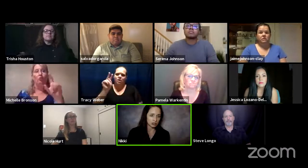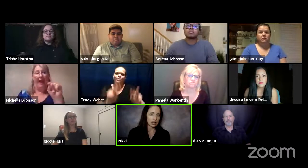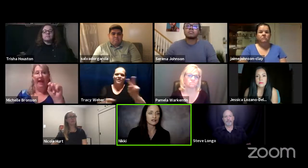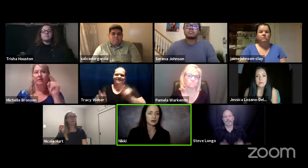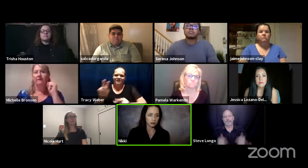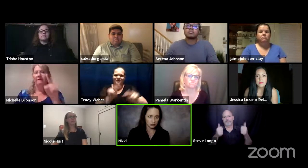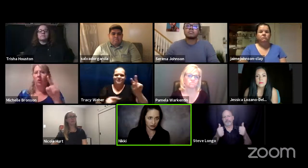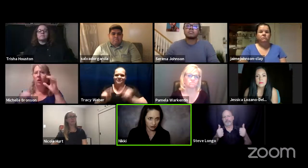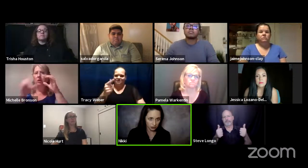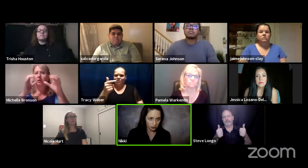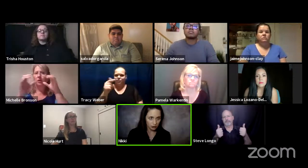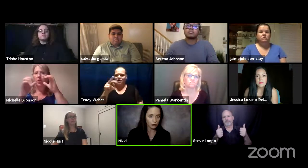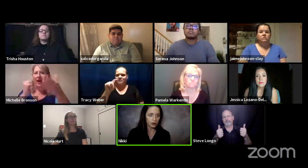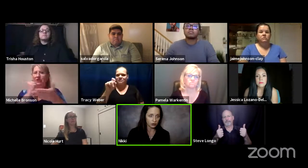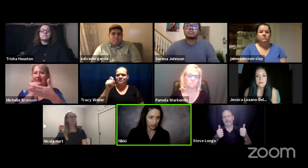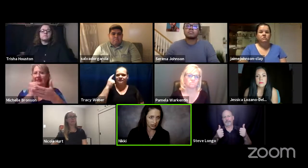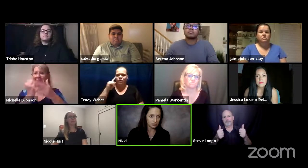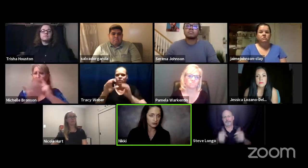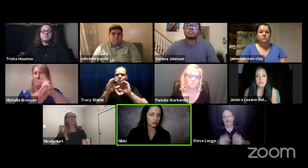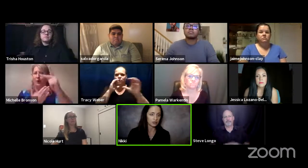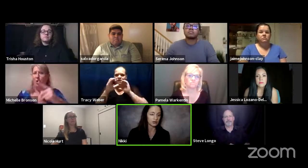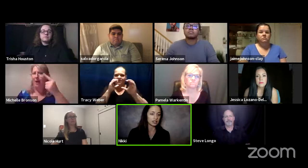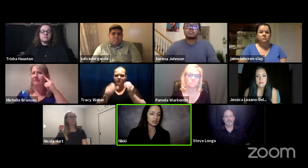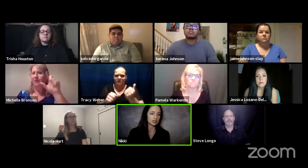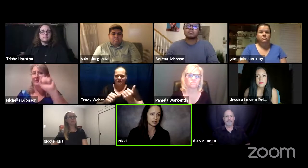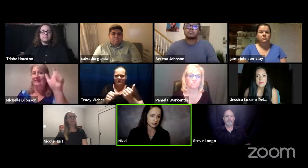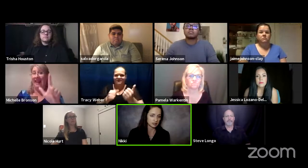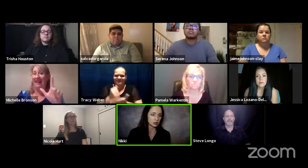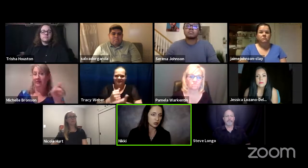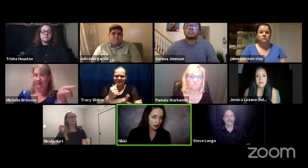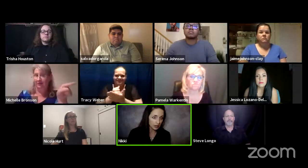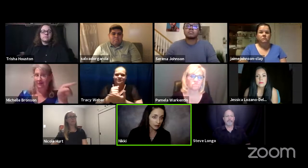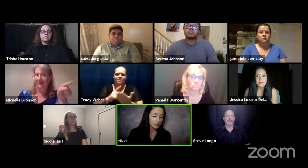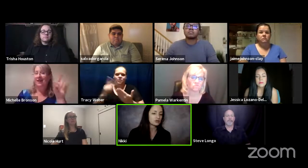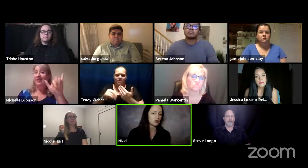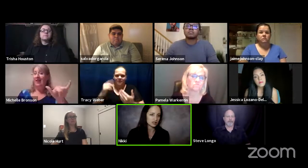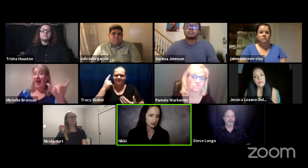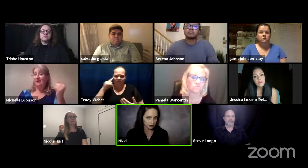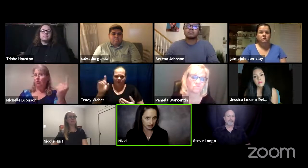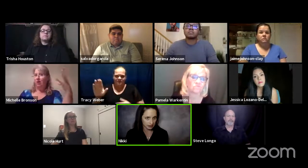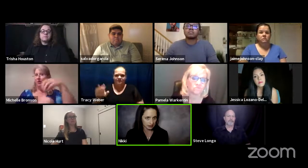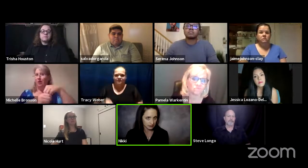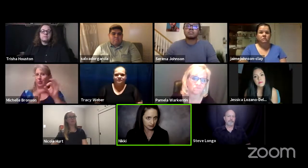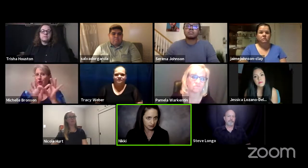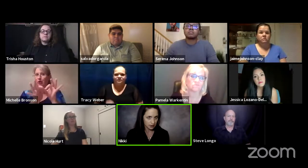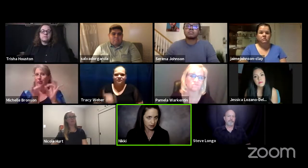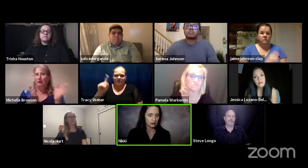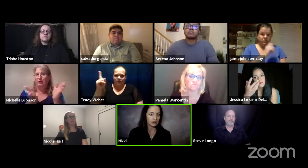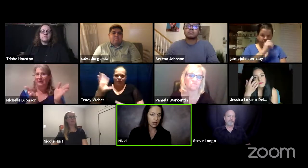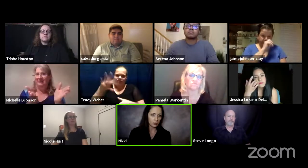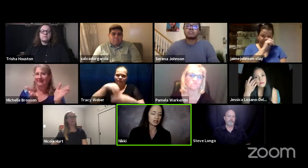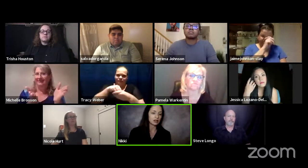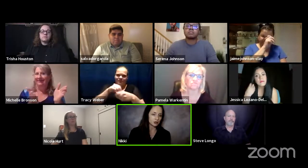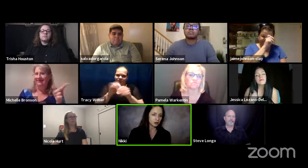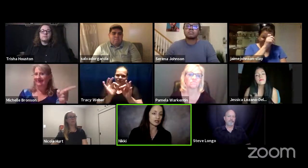track for the review for the grant for the communication assistance program for Salinas. That one includes